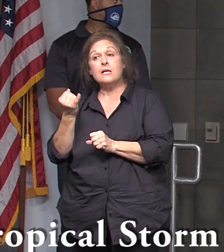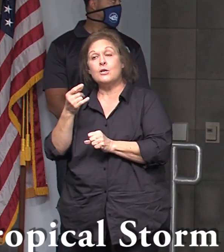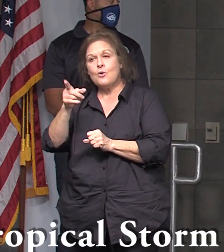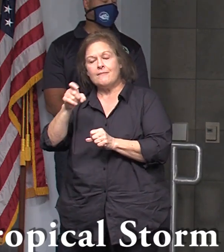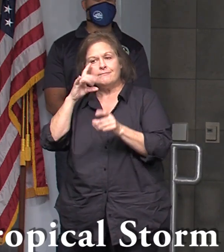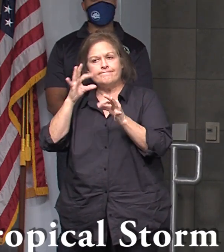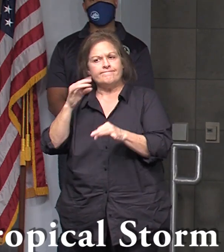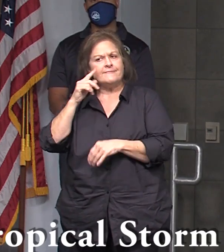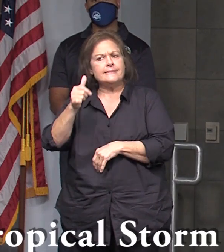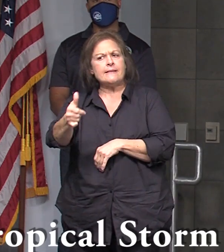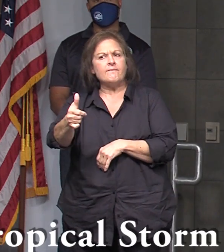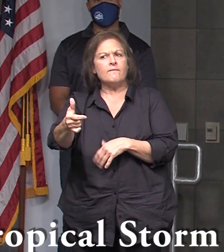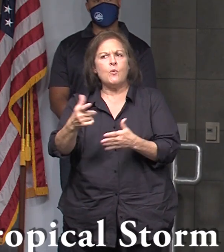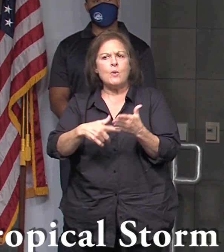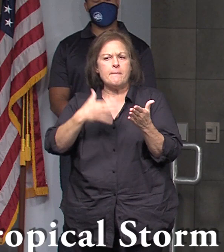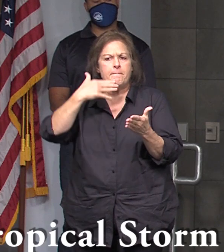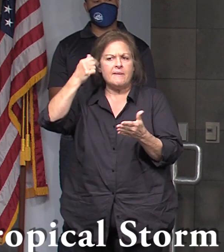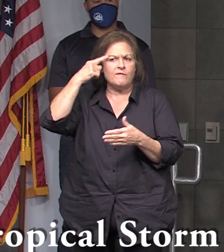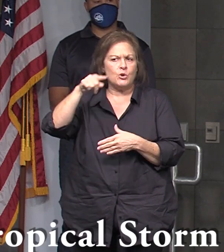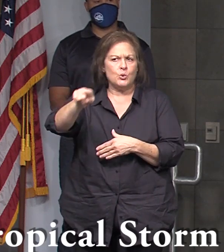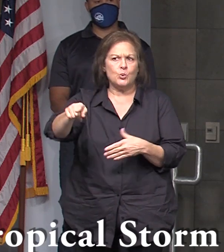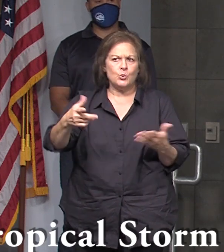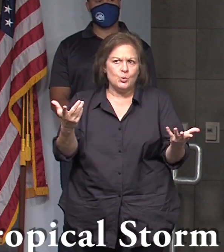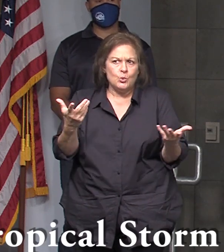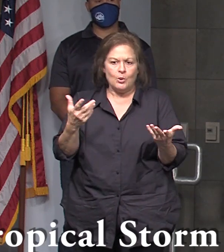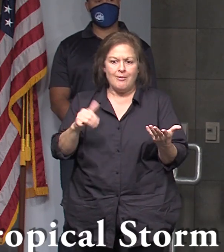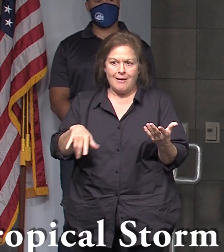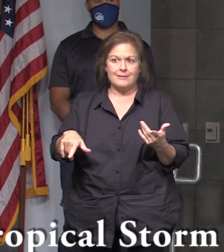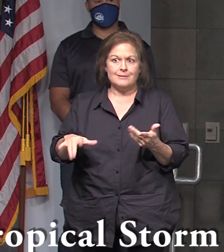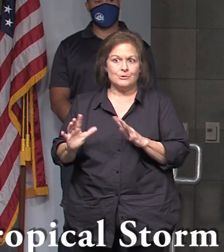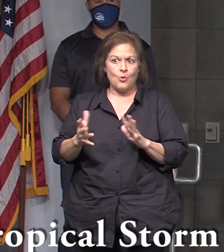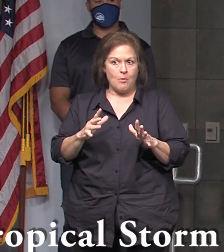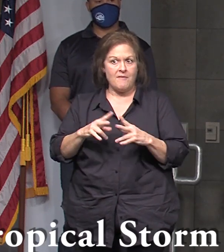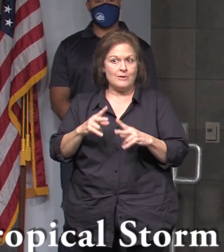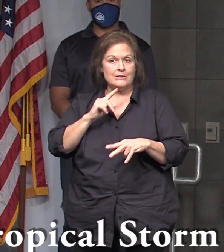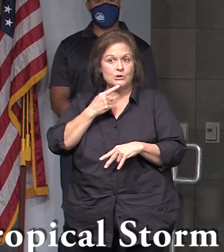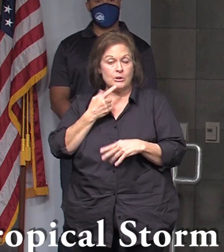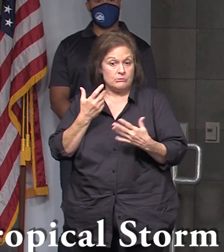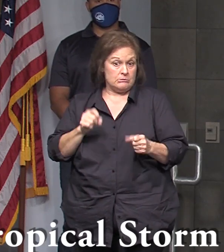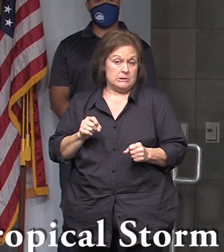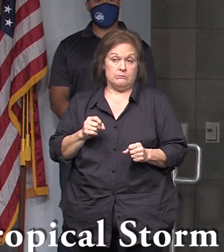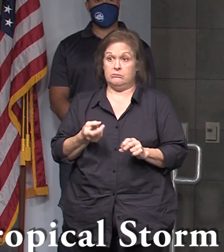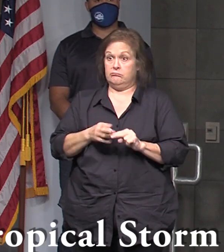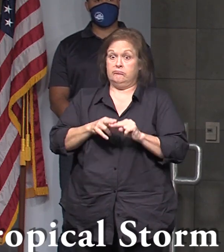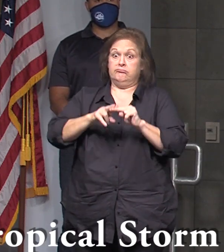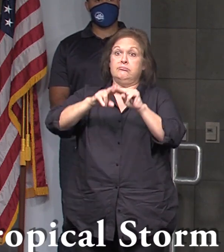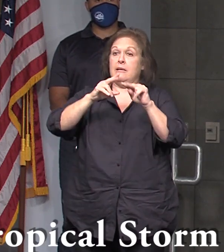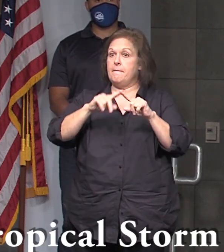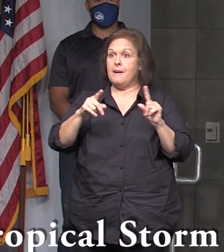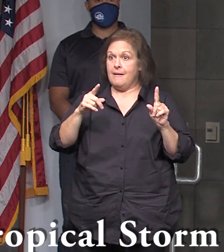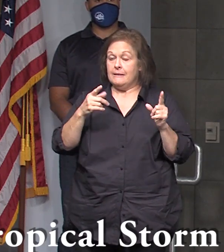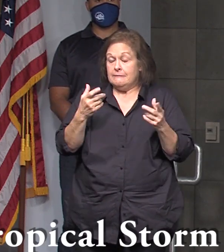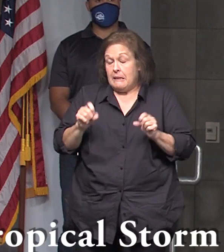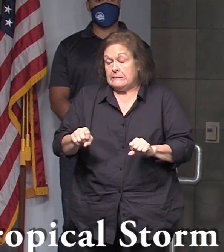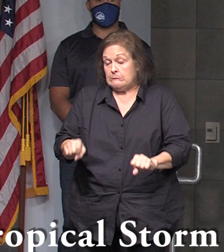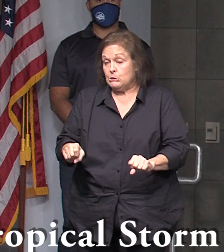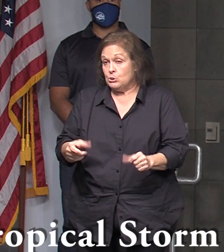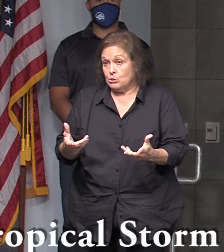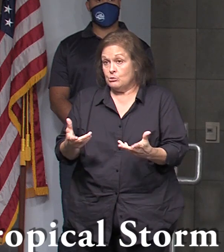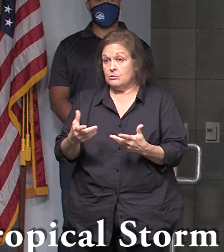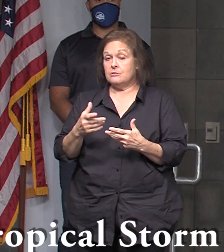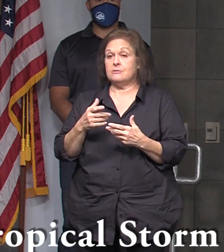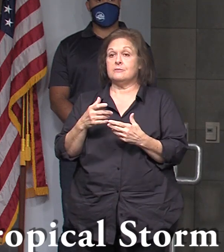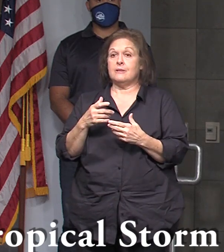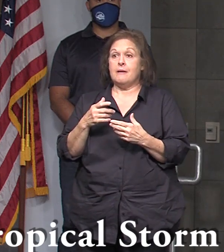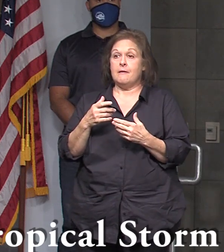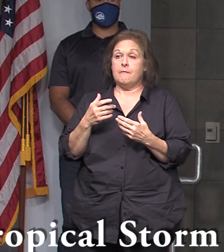those decisions, but this is a storm that we're all taking very seriously. Could even intensify. We hope not, but could even intensify and